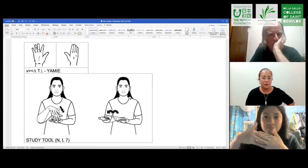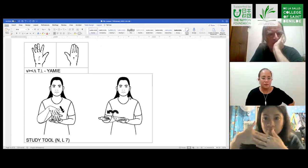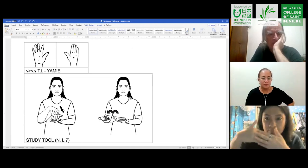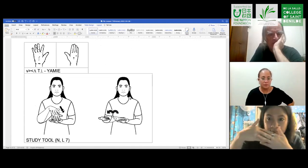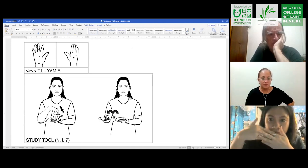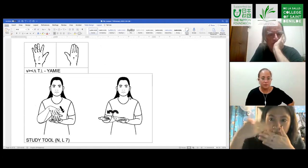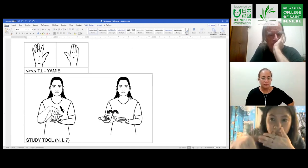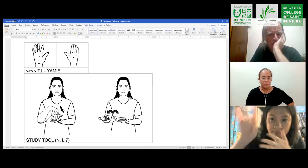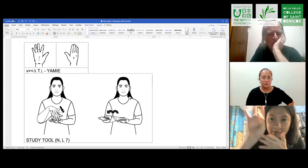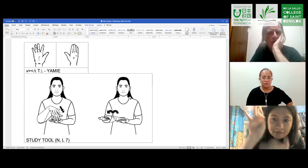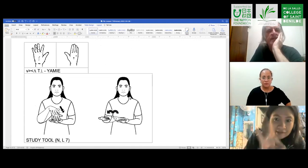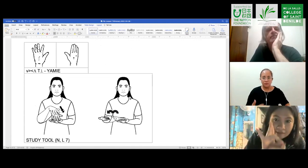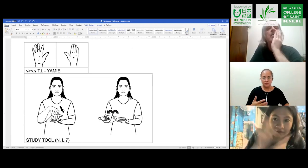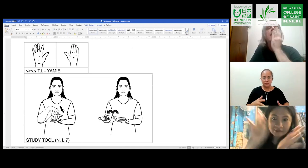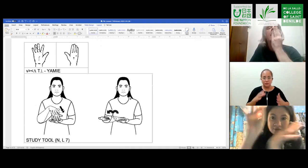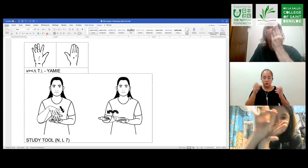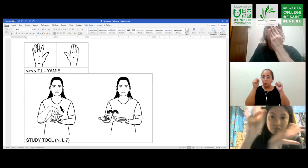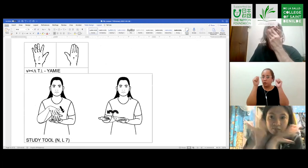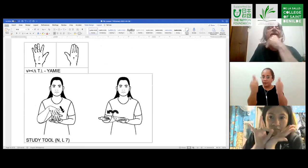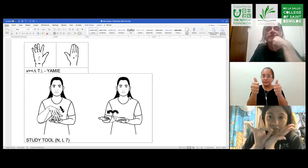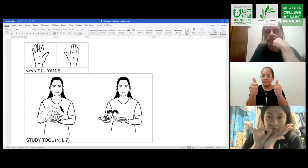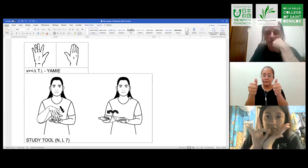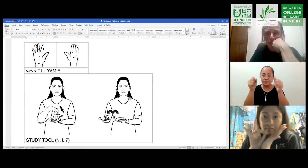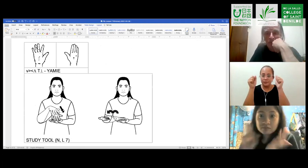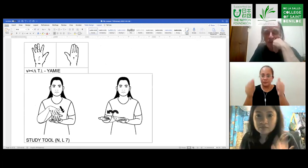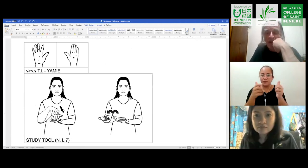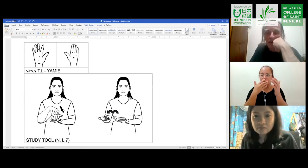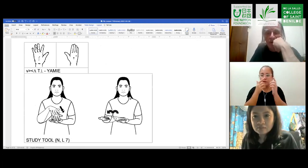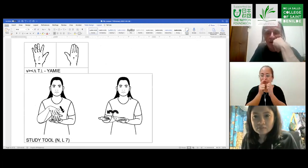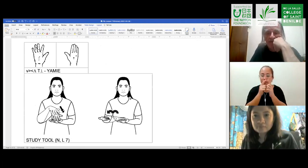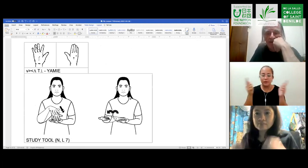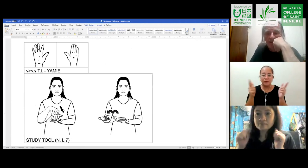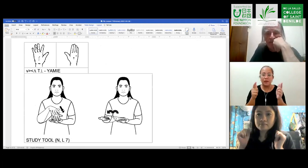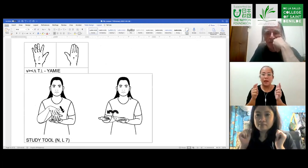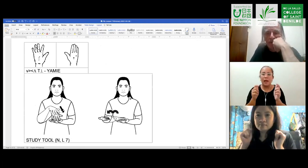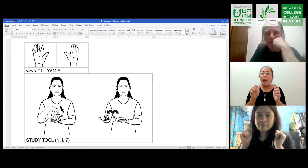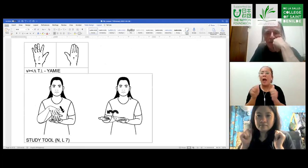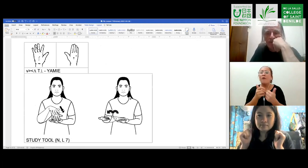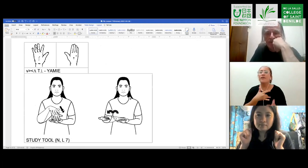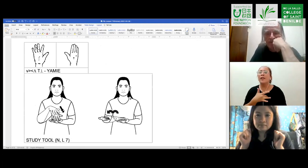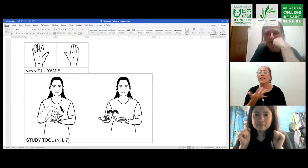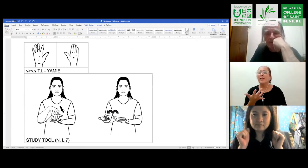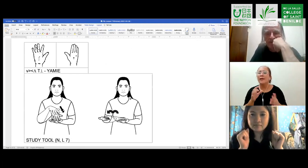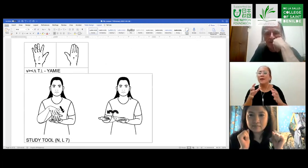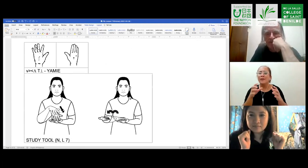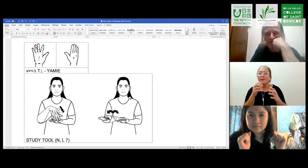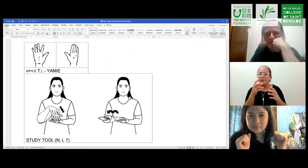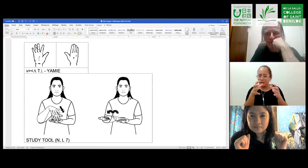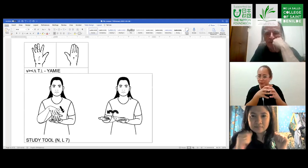That's Okay. it. All right. Great. So how do you all feel? Both groups still here? Feel pretty